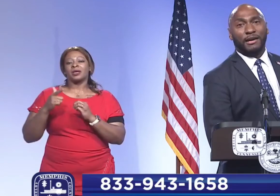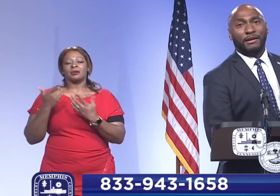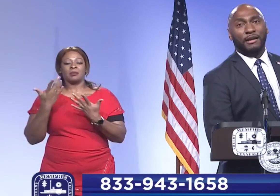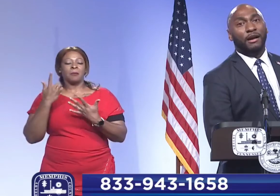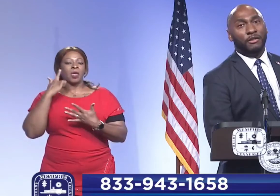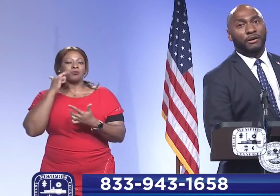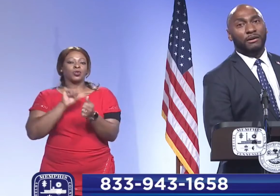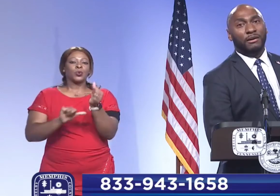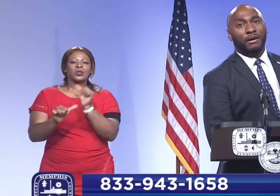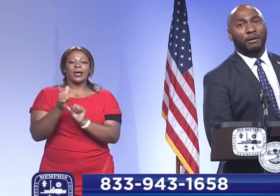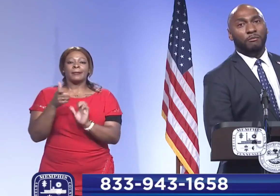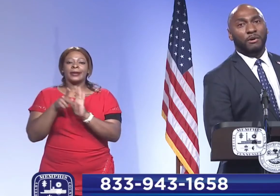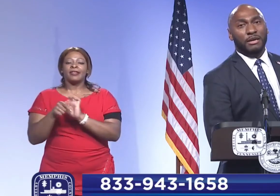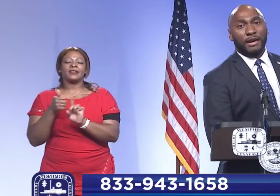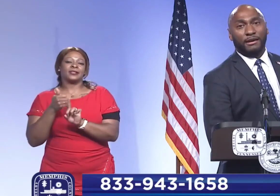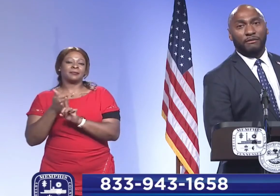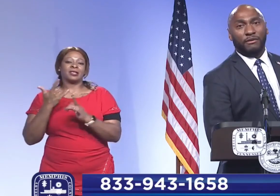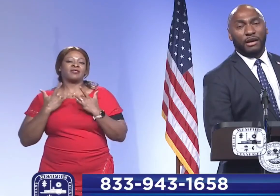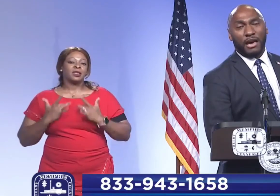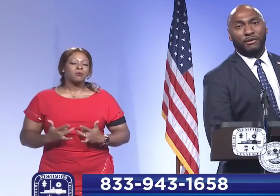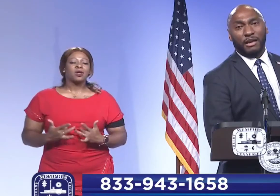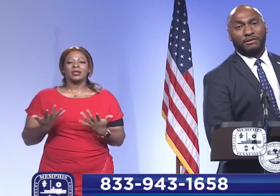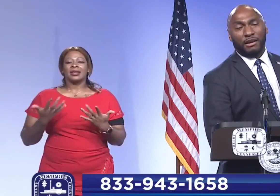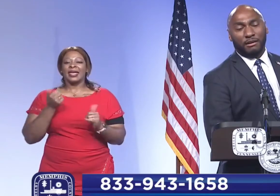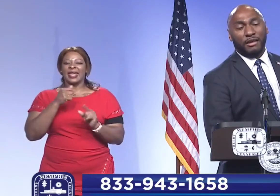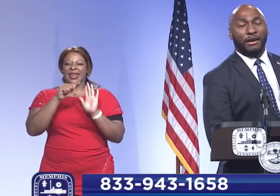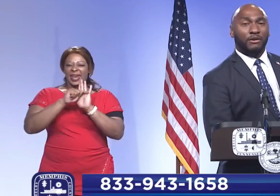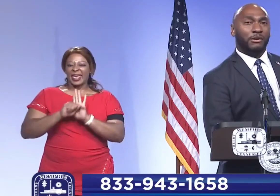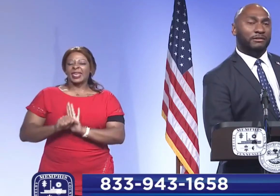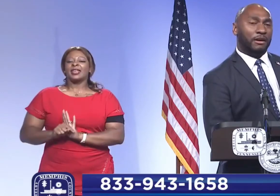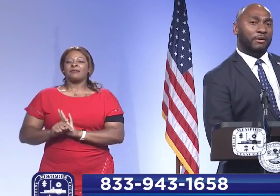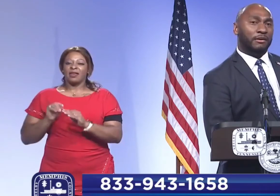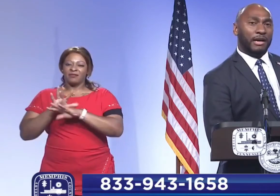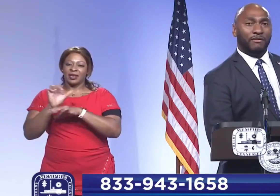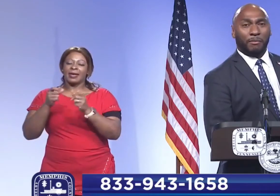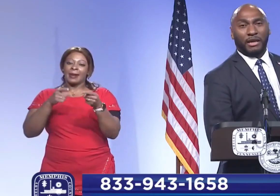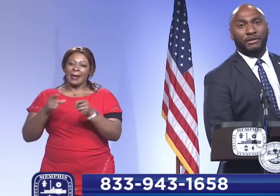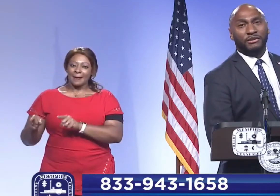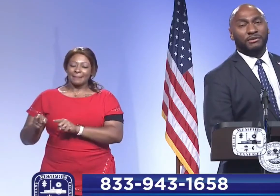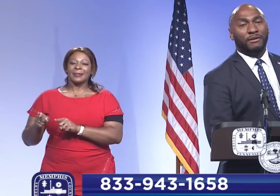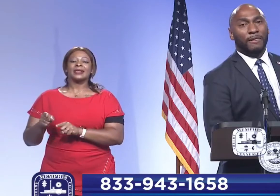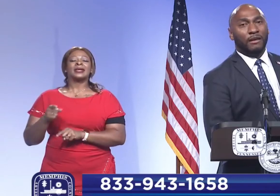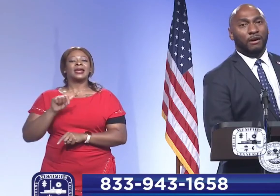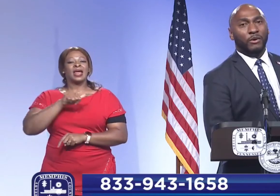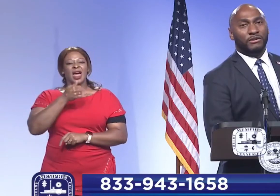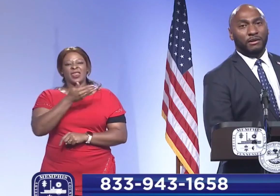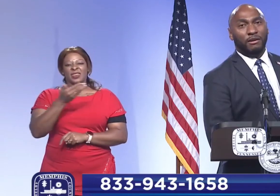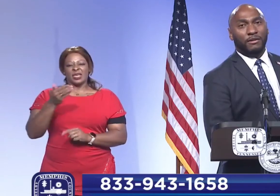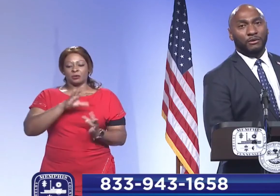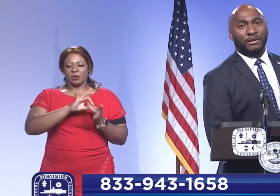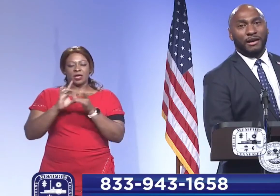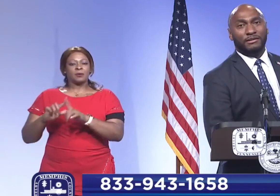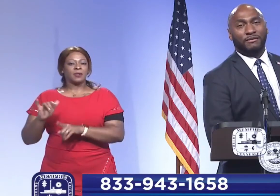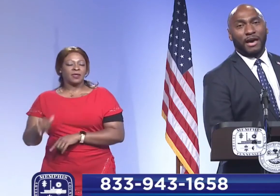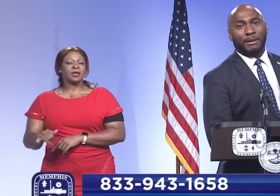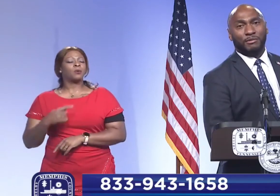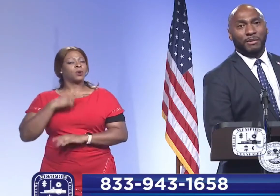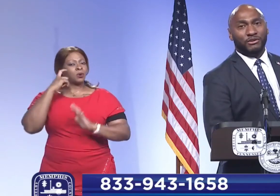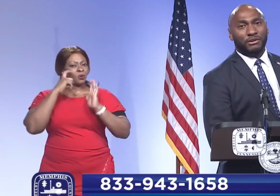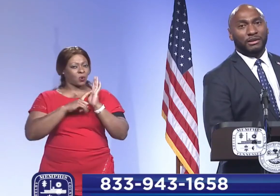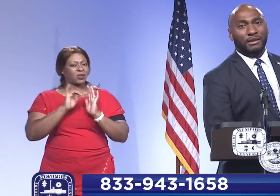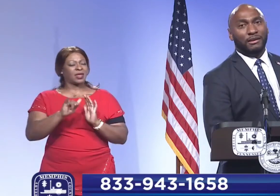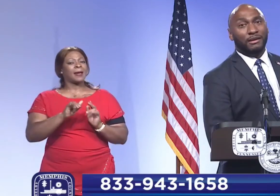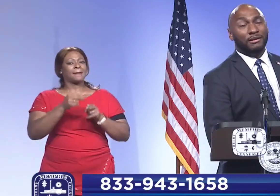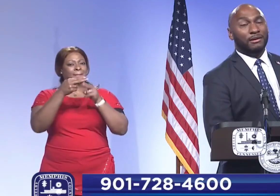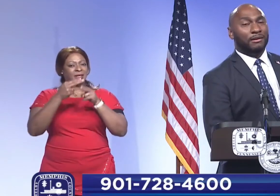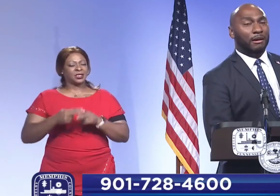suicide, and other negative and that also has other negative implications. We see those kinds of items mentioned